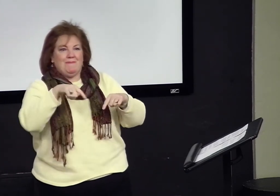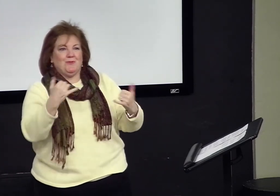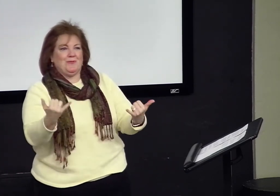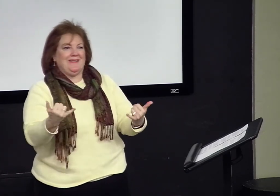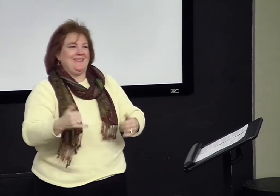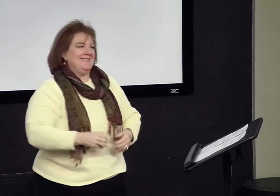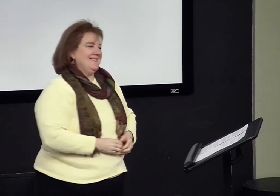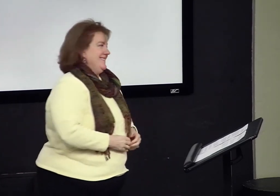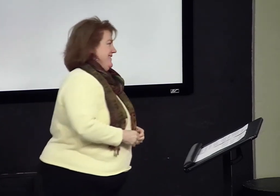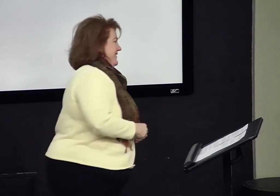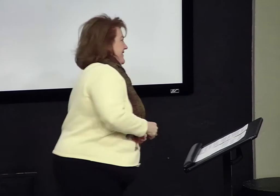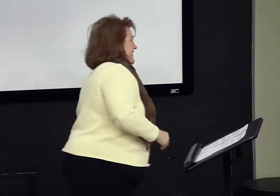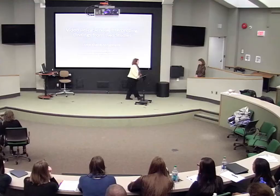you, and thank you for coming today.